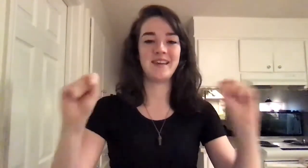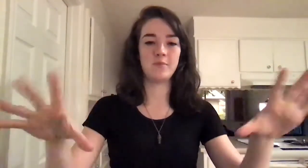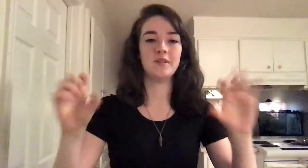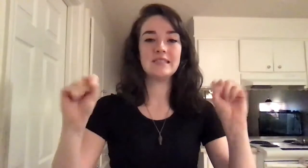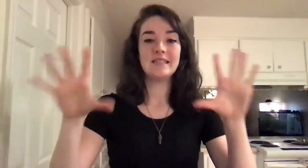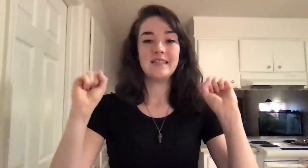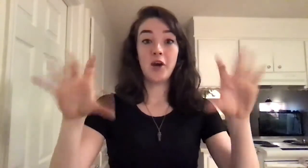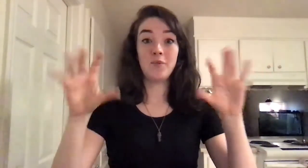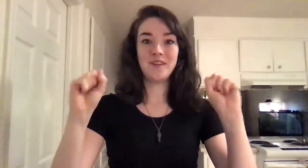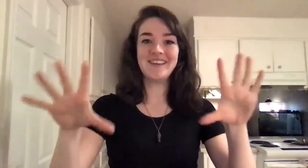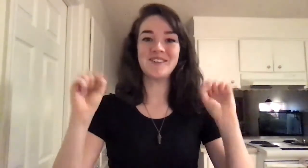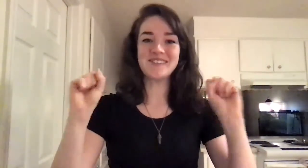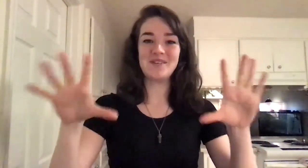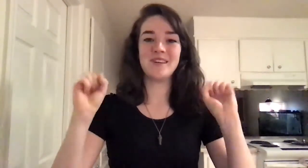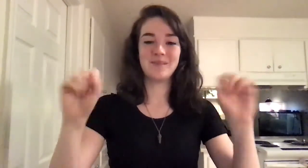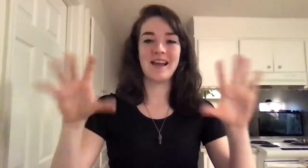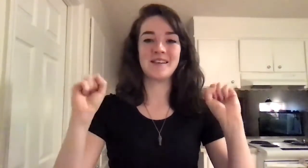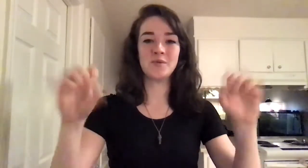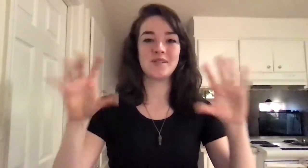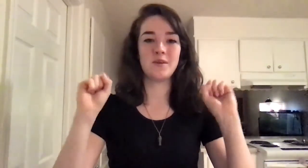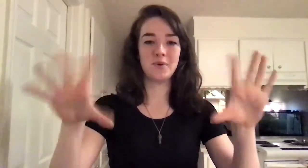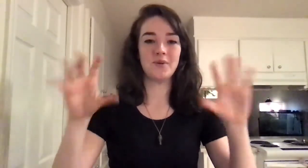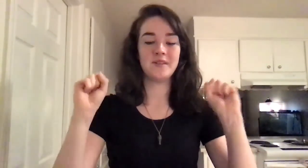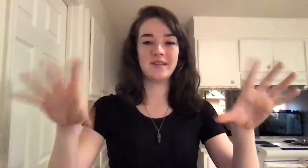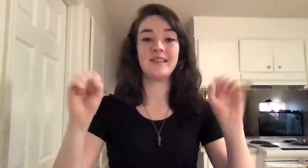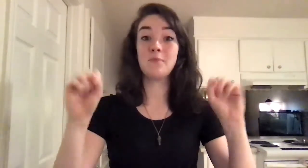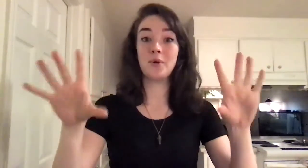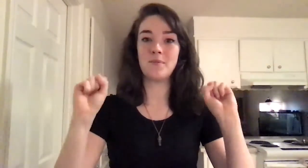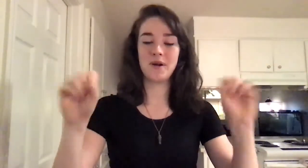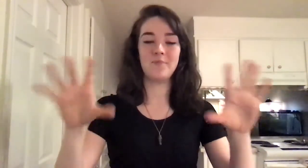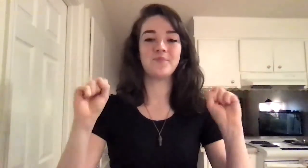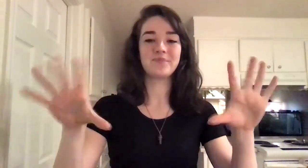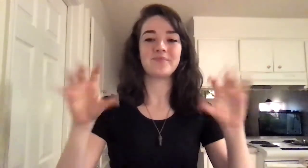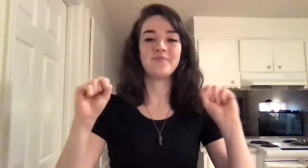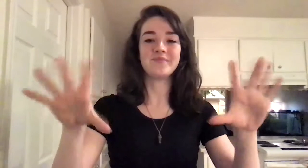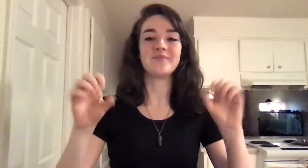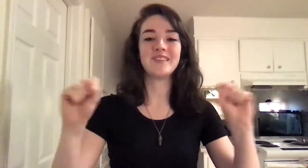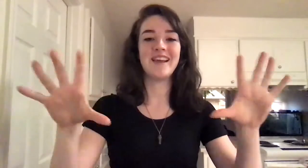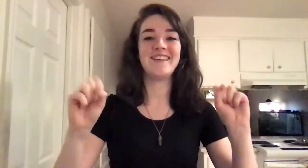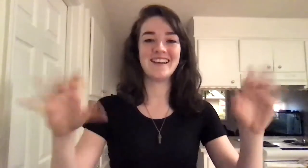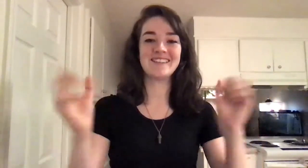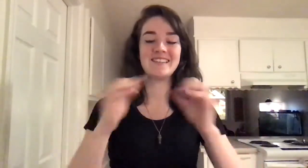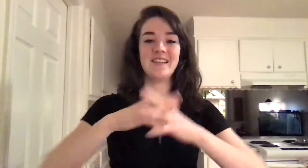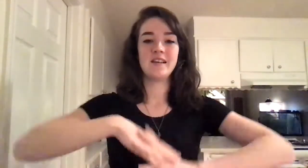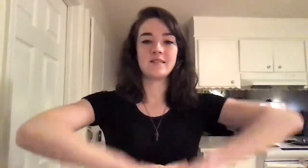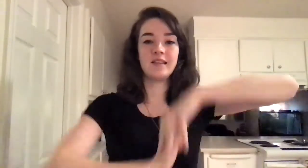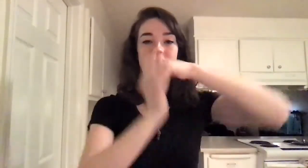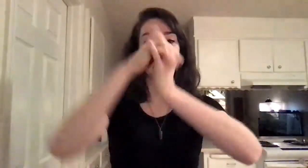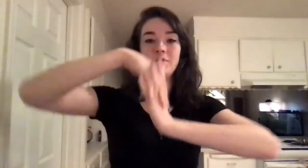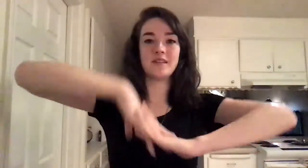but hopefully you can all see me, my hand, which is the important part. Nice. So let's do this